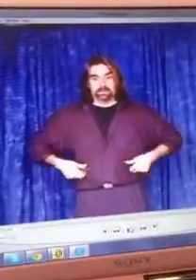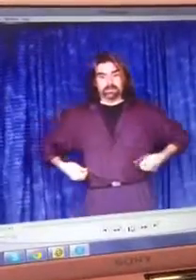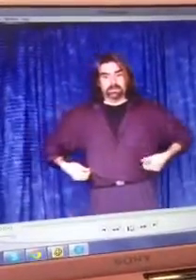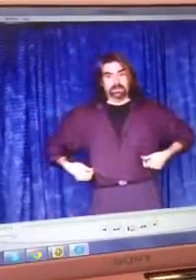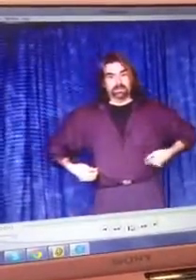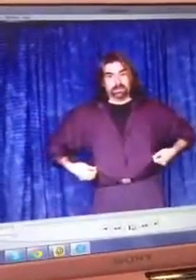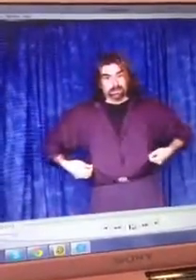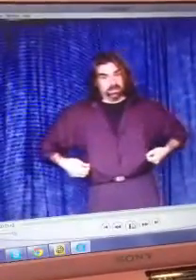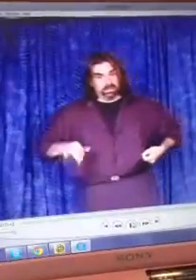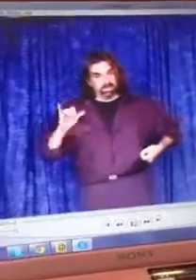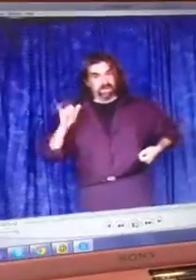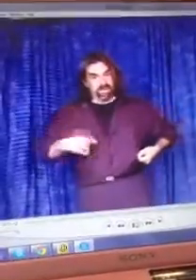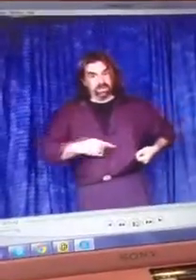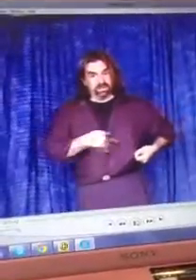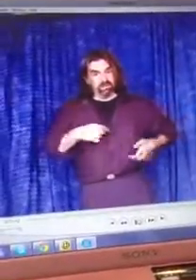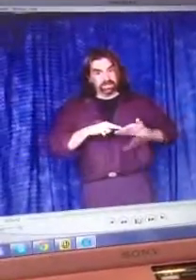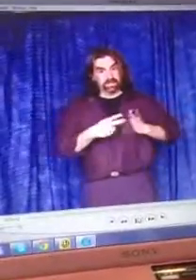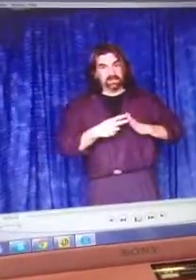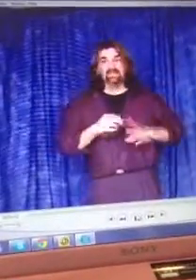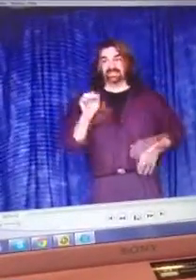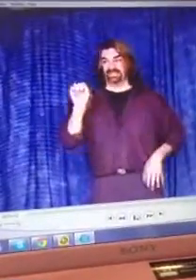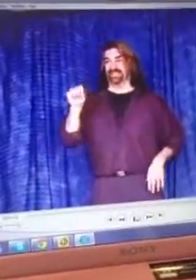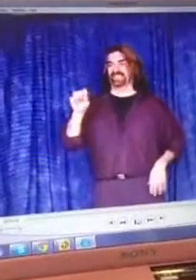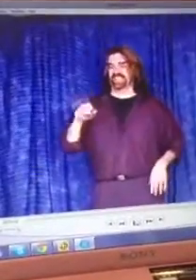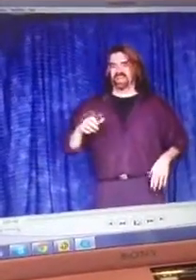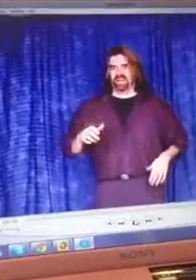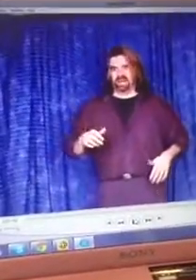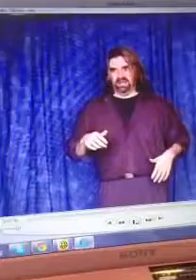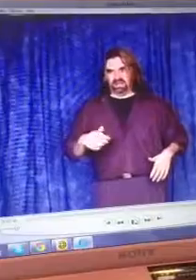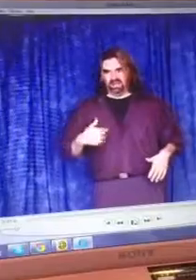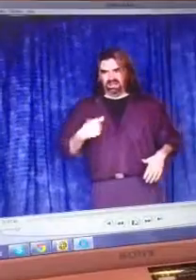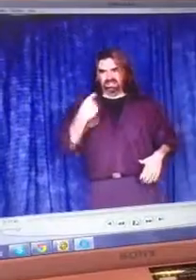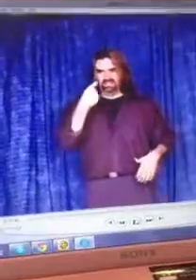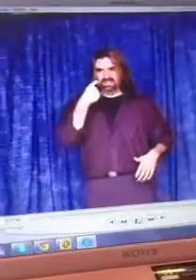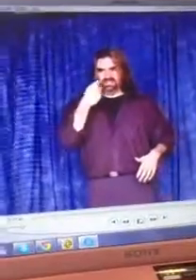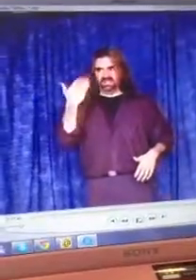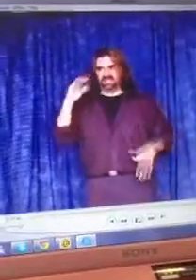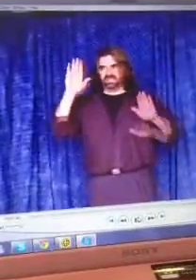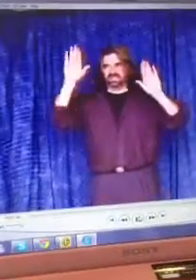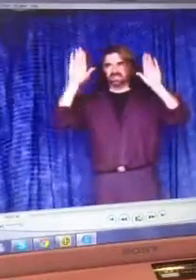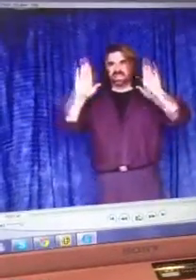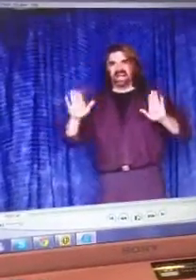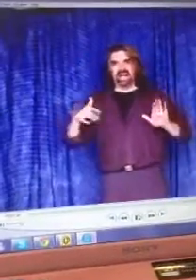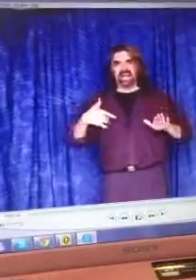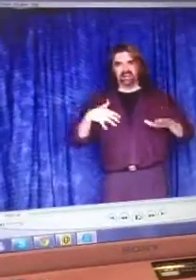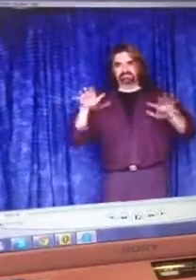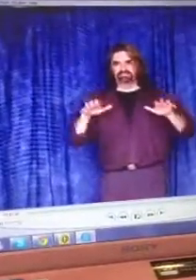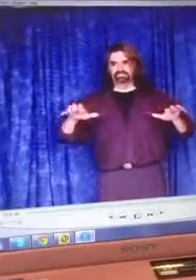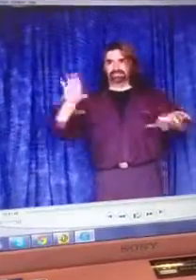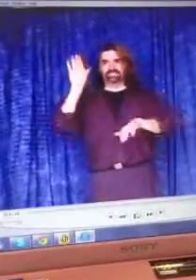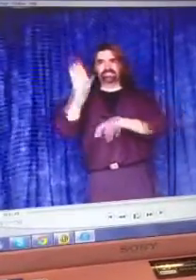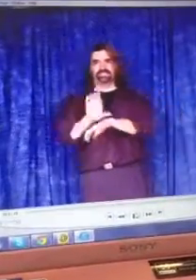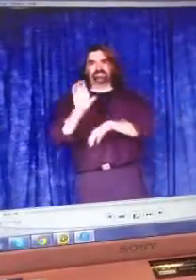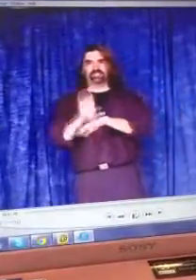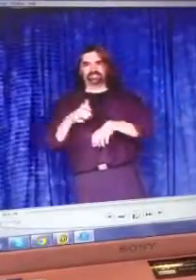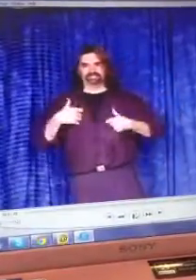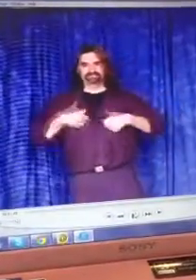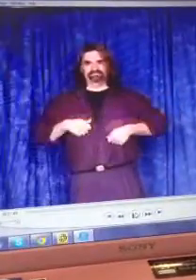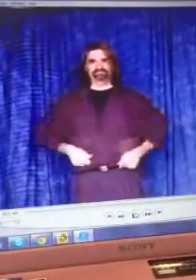said, that's what this shirt means? And the interpreter said, yes. And he said, oh my goodness, I was on Sunday, I was preaching